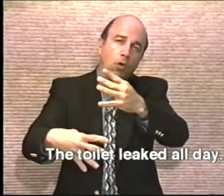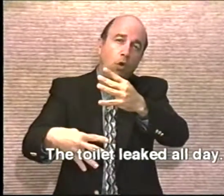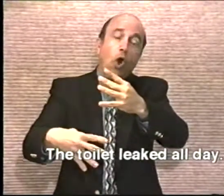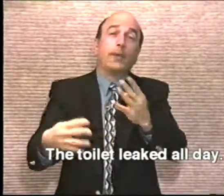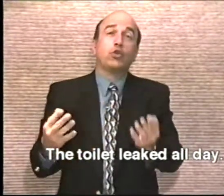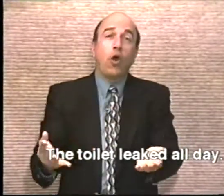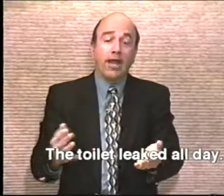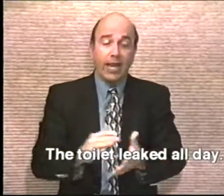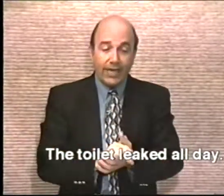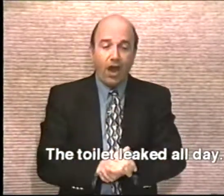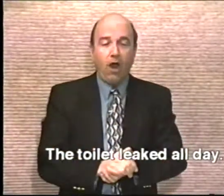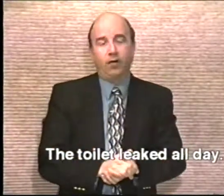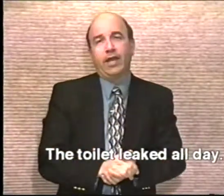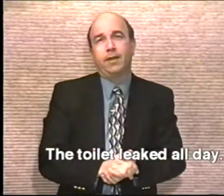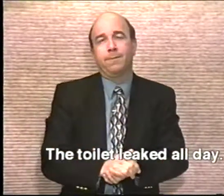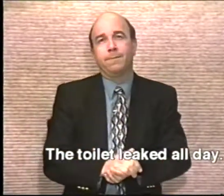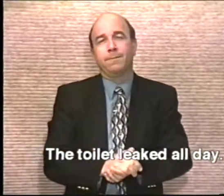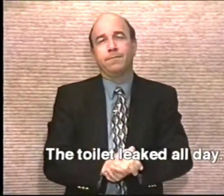or the toilet leak all day.